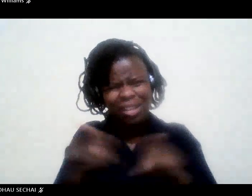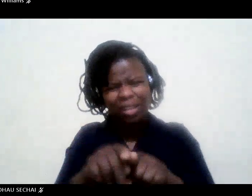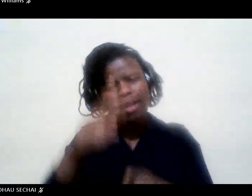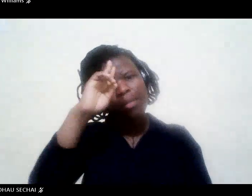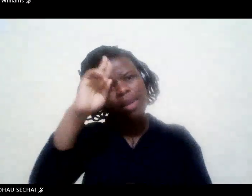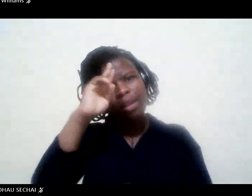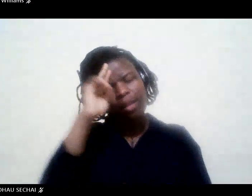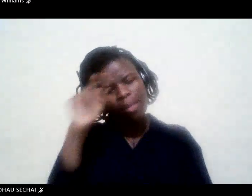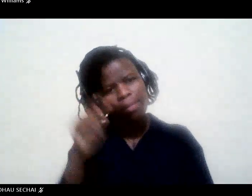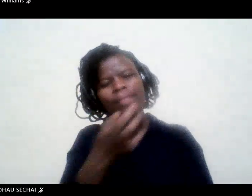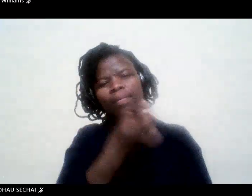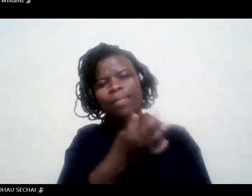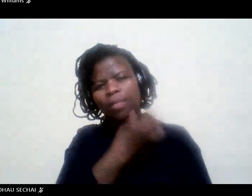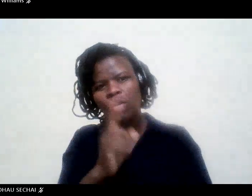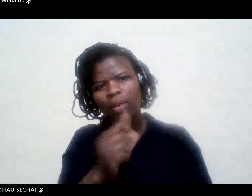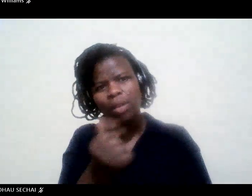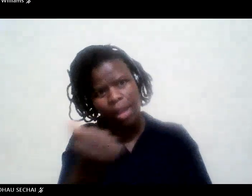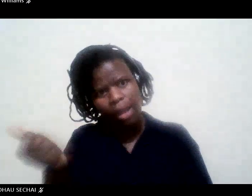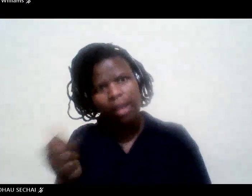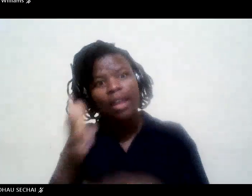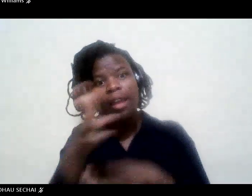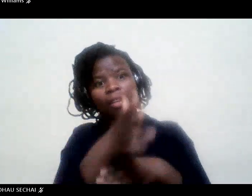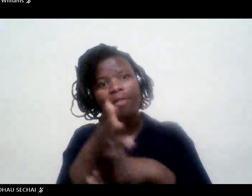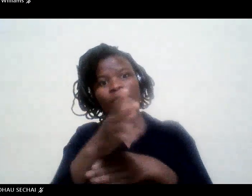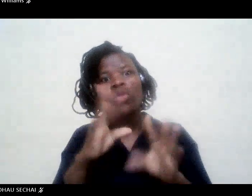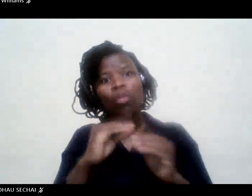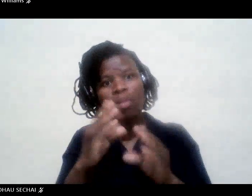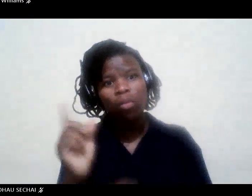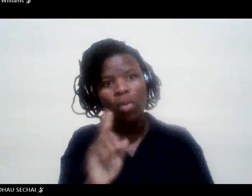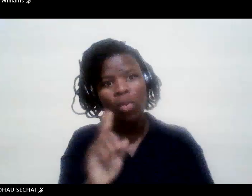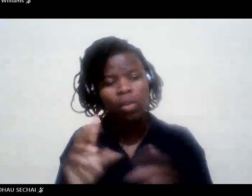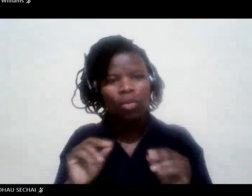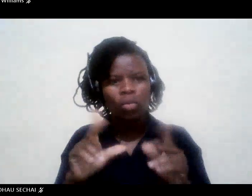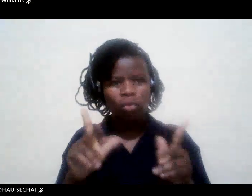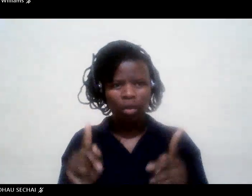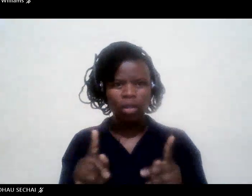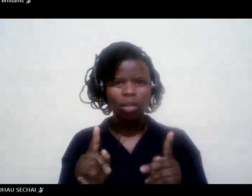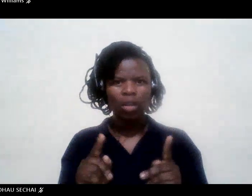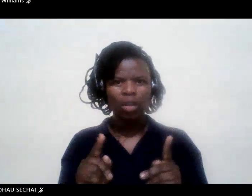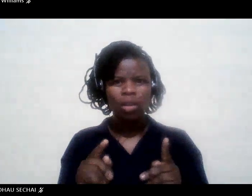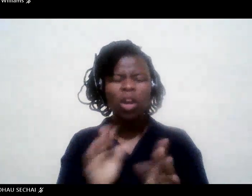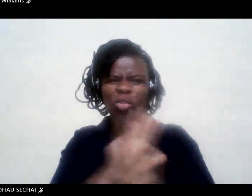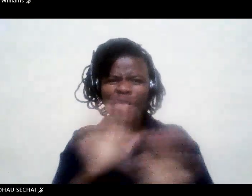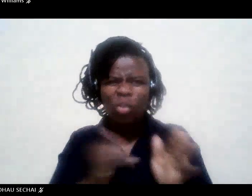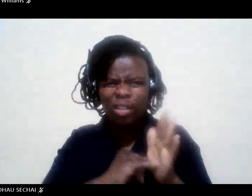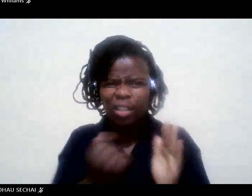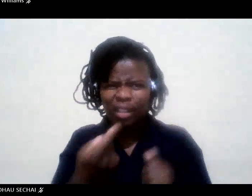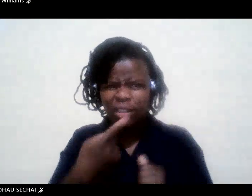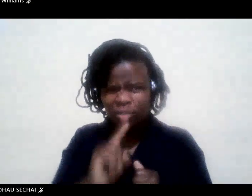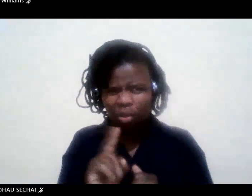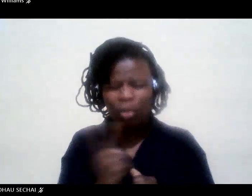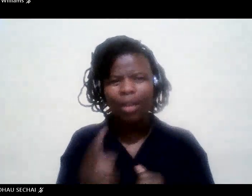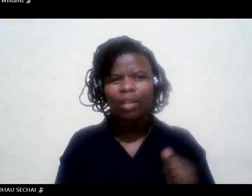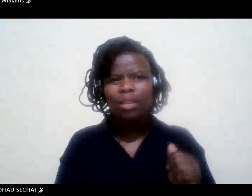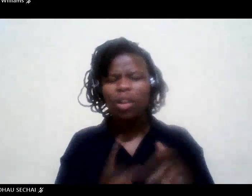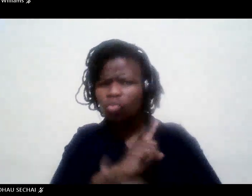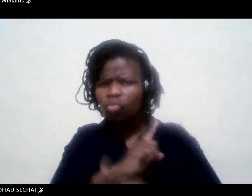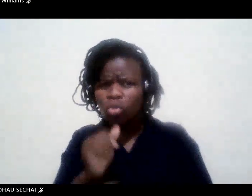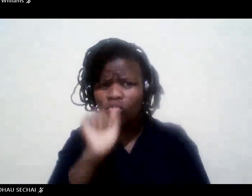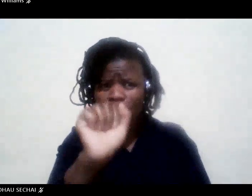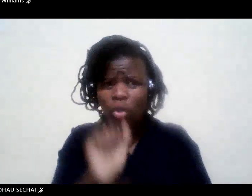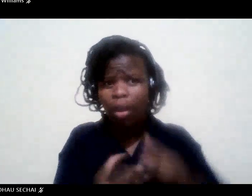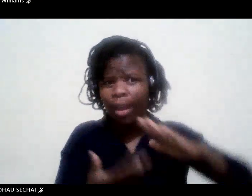said, one of those videos that said, I'm not your inspiration, or something like that. Spoke about I'm not your inspiration. So